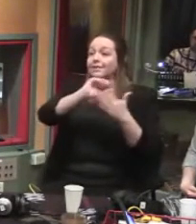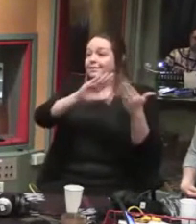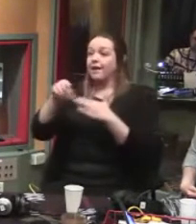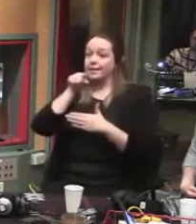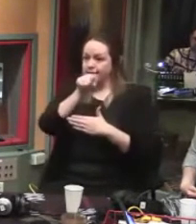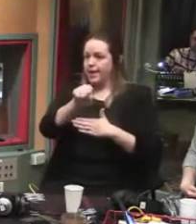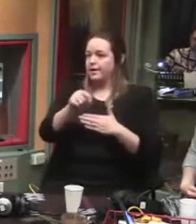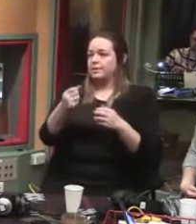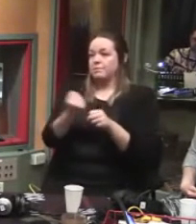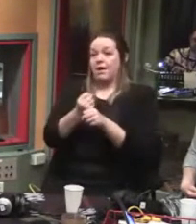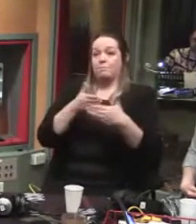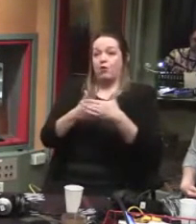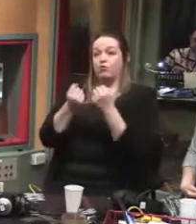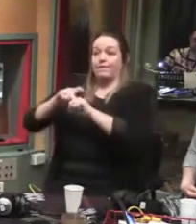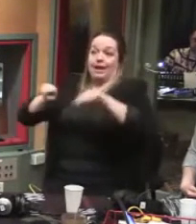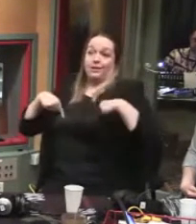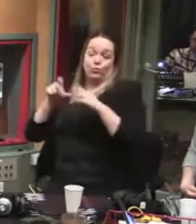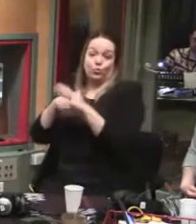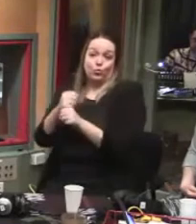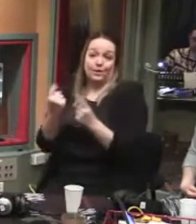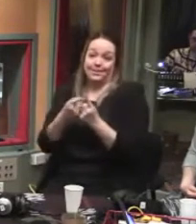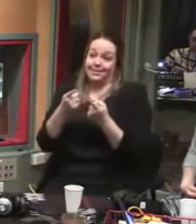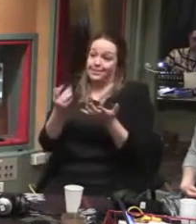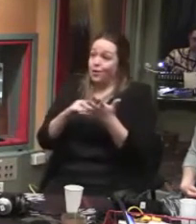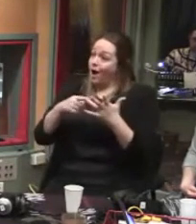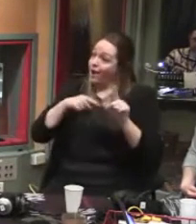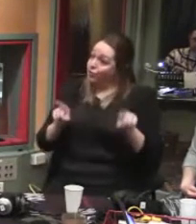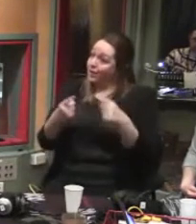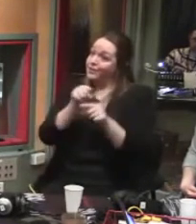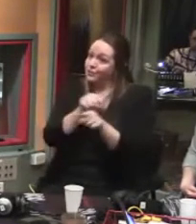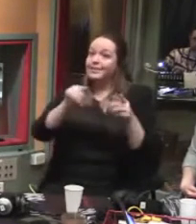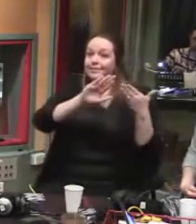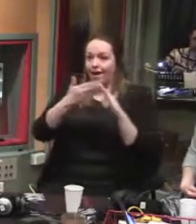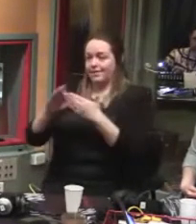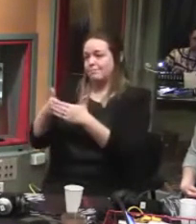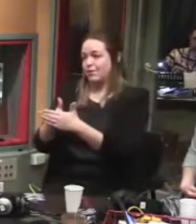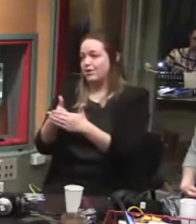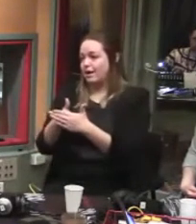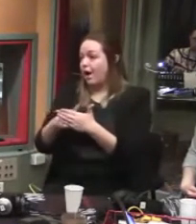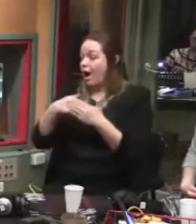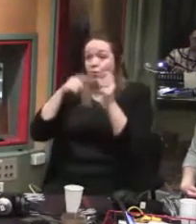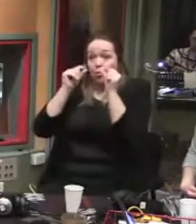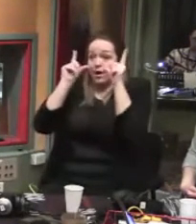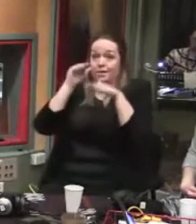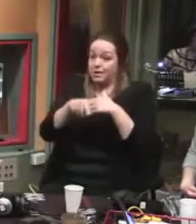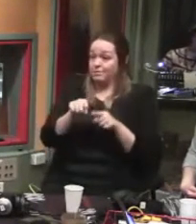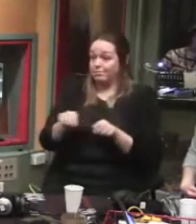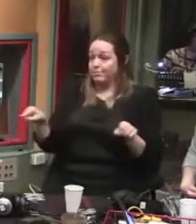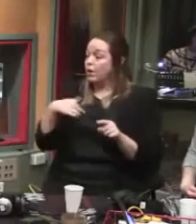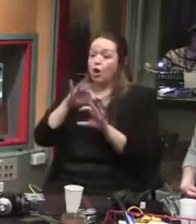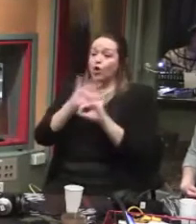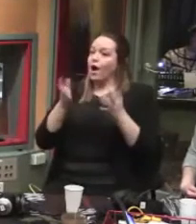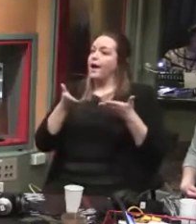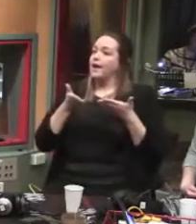to stop us doing things. And so I challenge those. I'm well aware of those things, but I'm not going to let